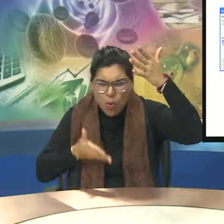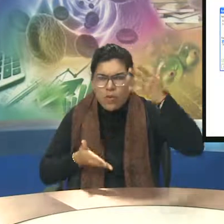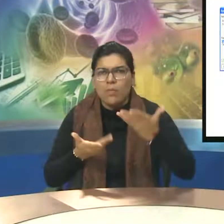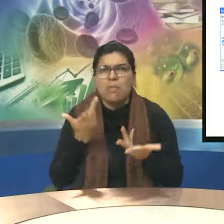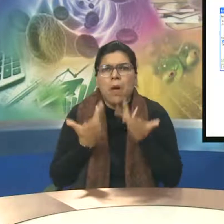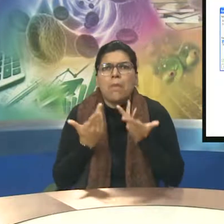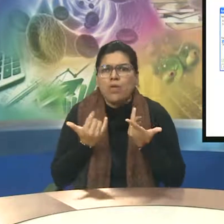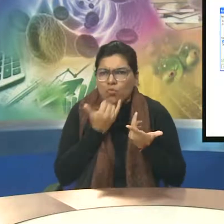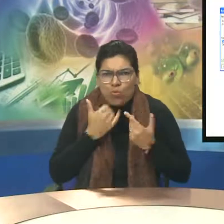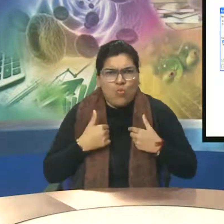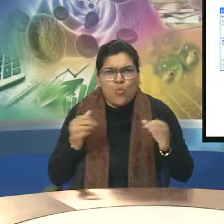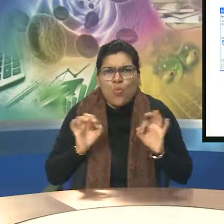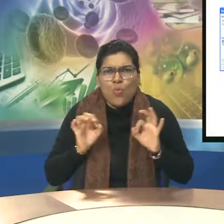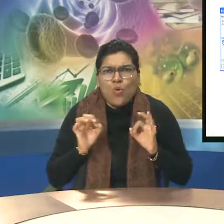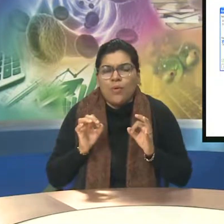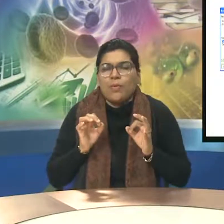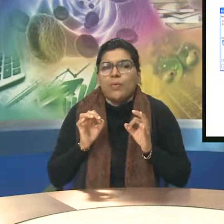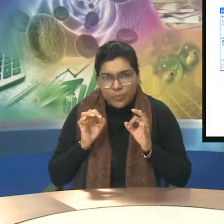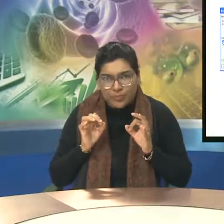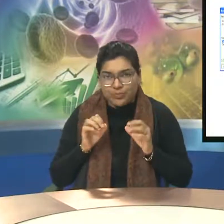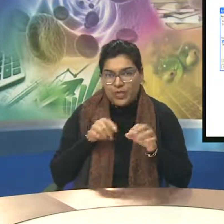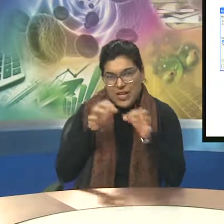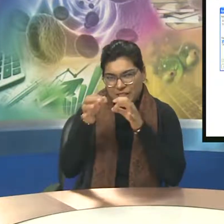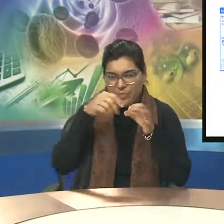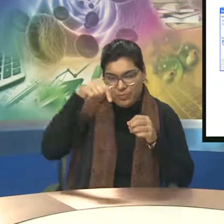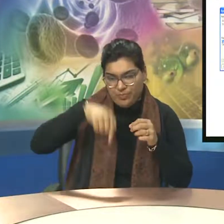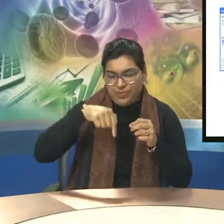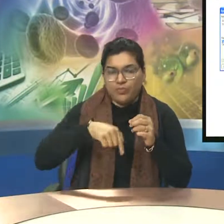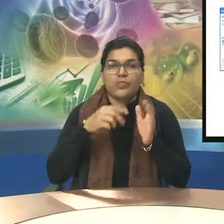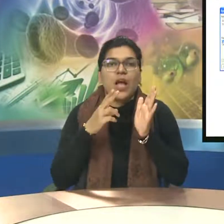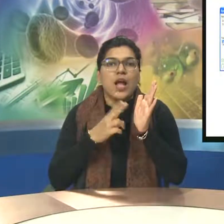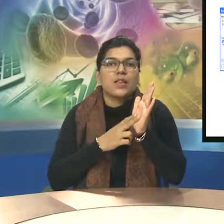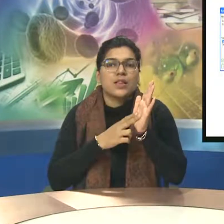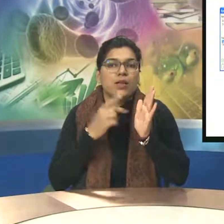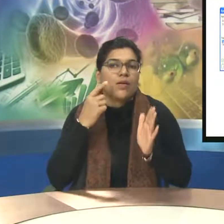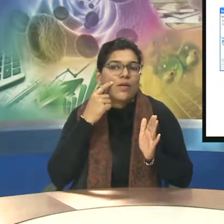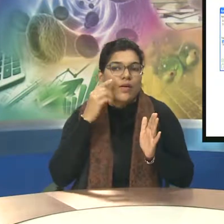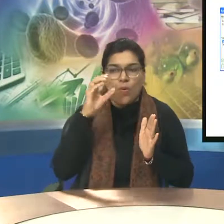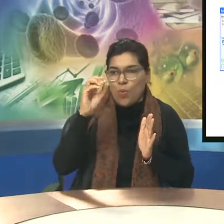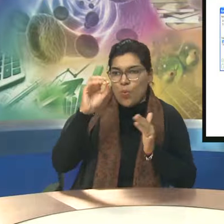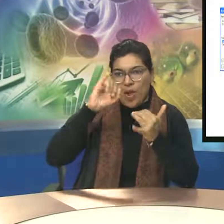For example, you have written a word which is not